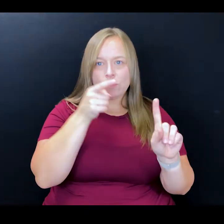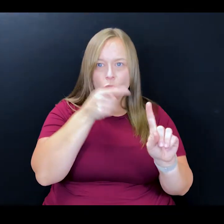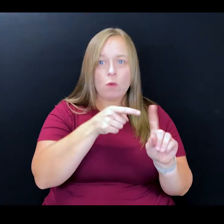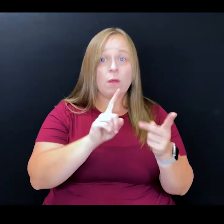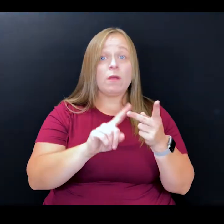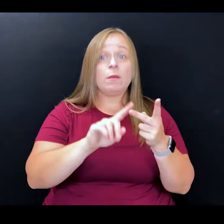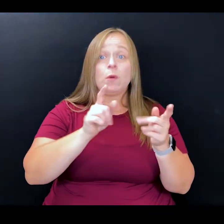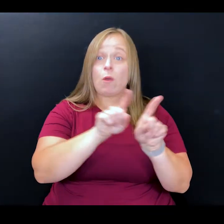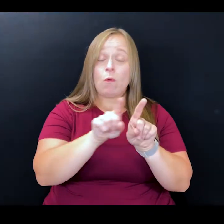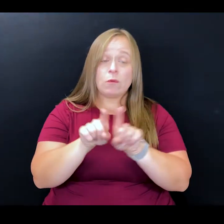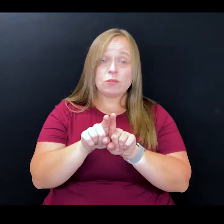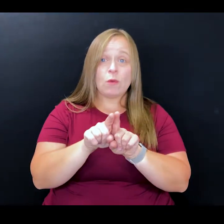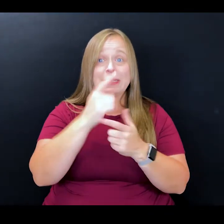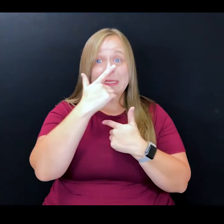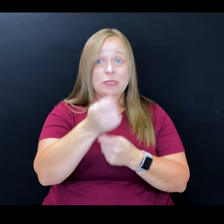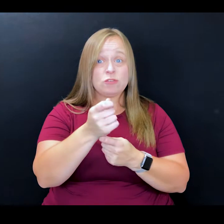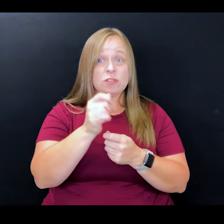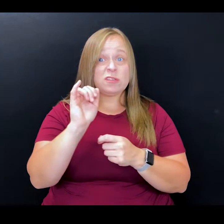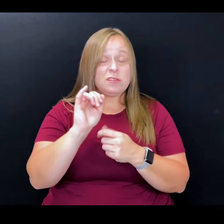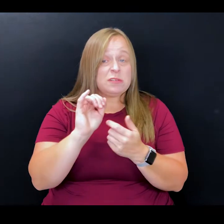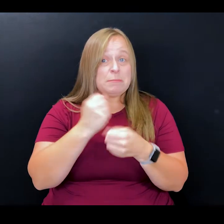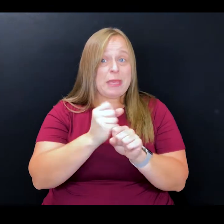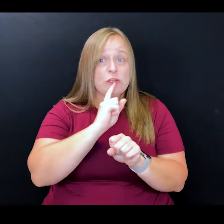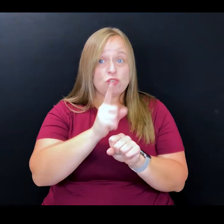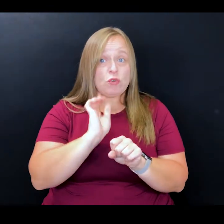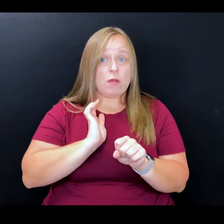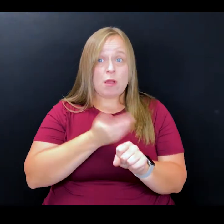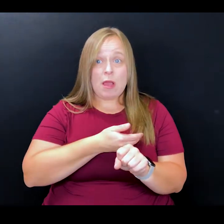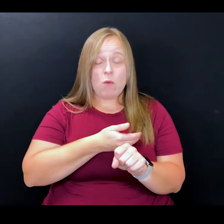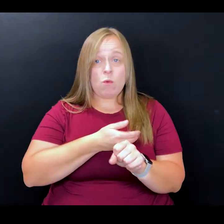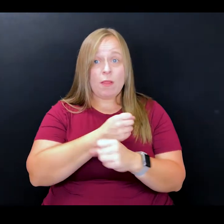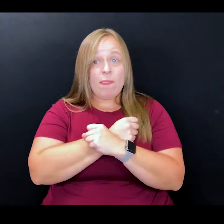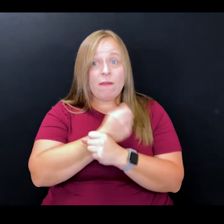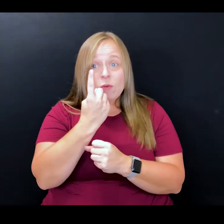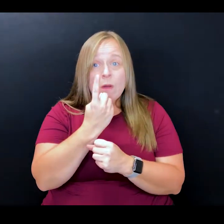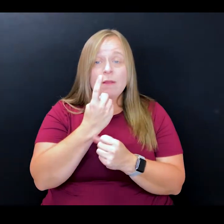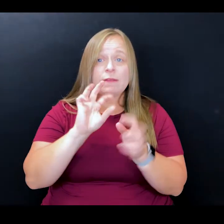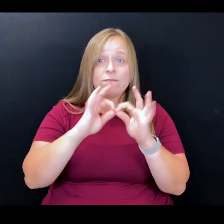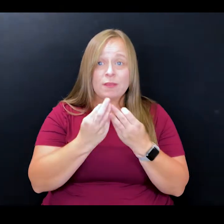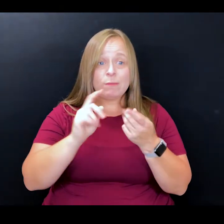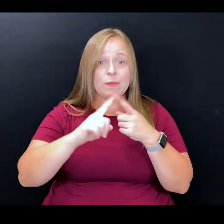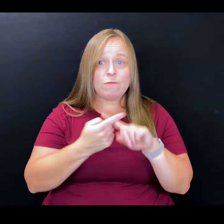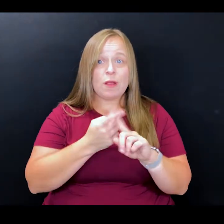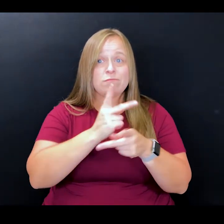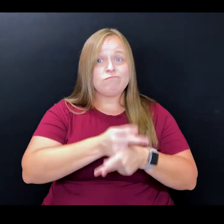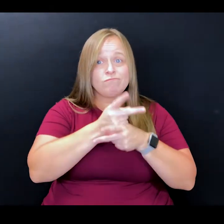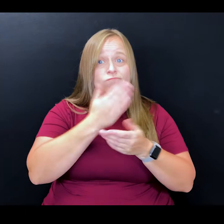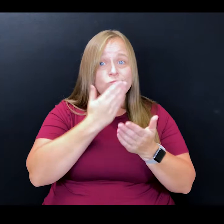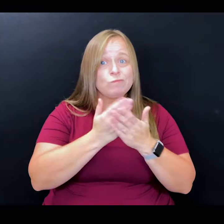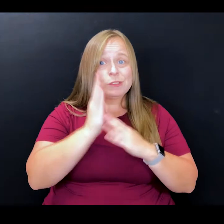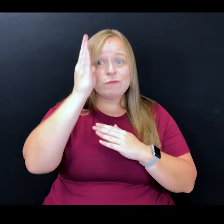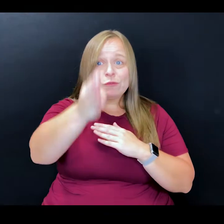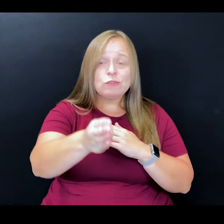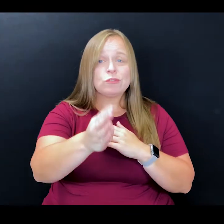workforce. But also it's in the interest of ensuring that our loved ones are well cared for